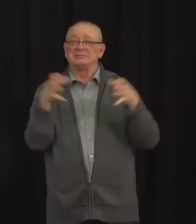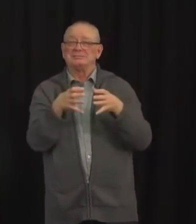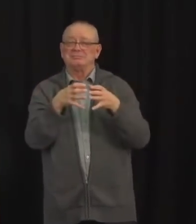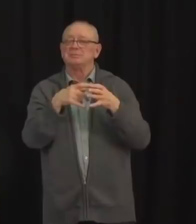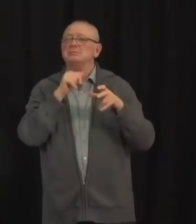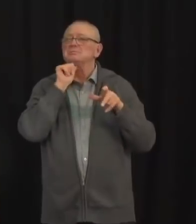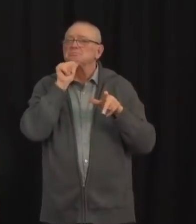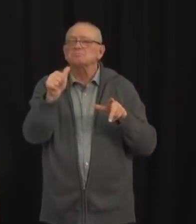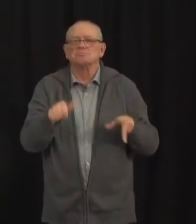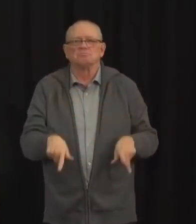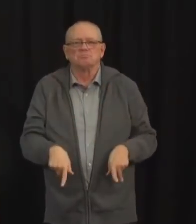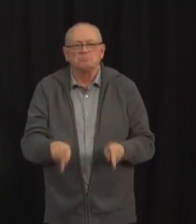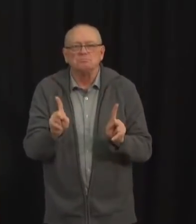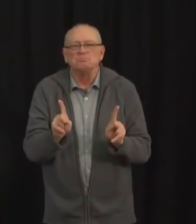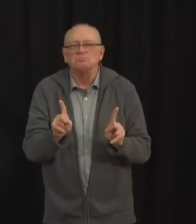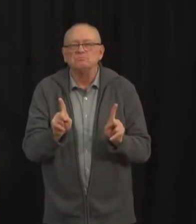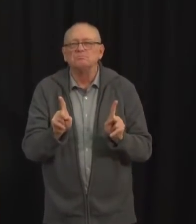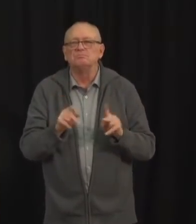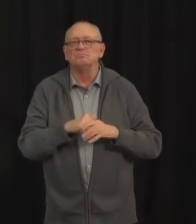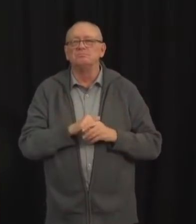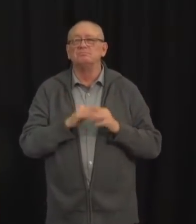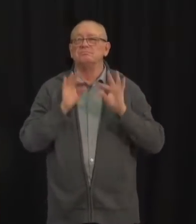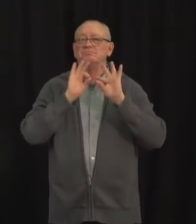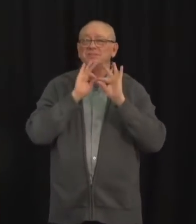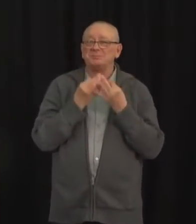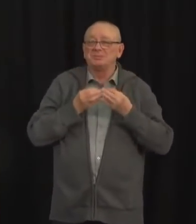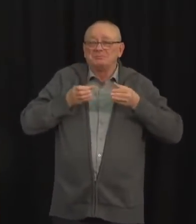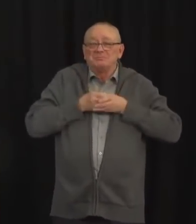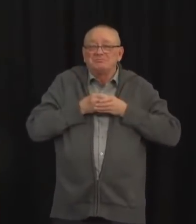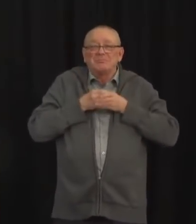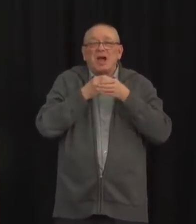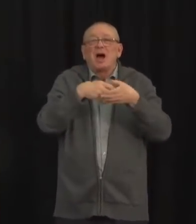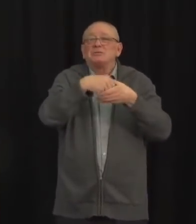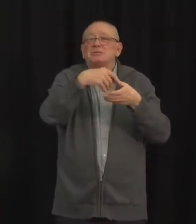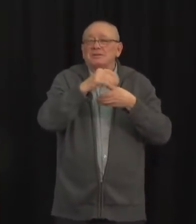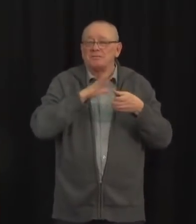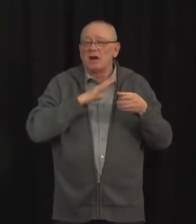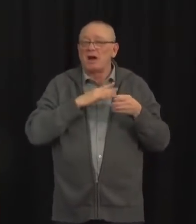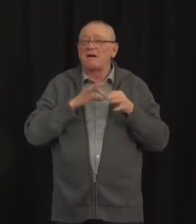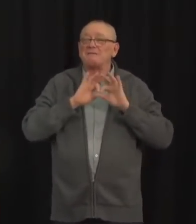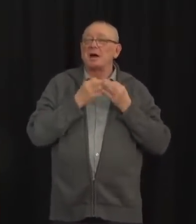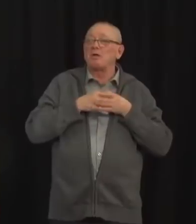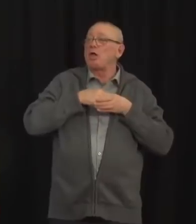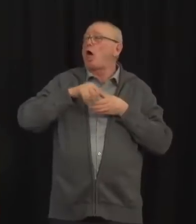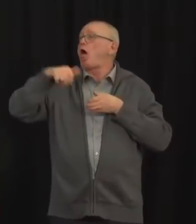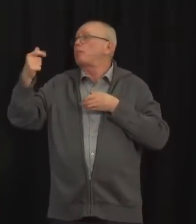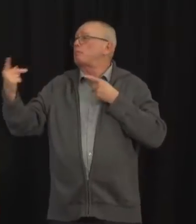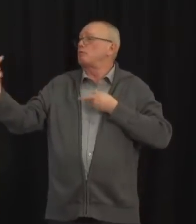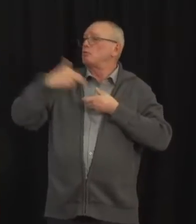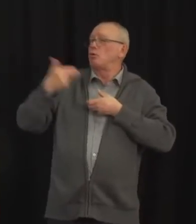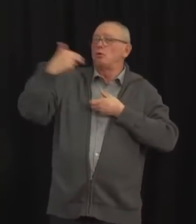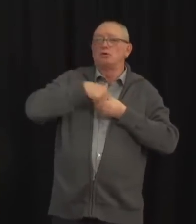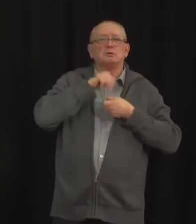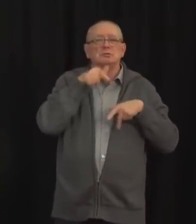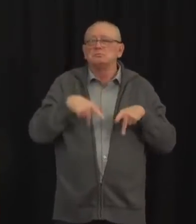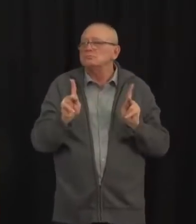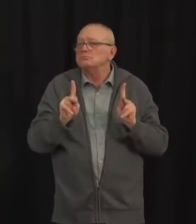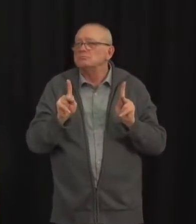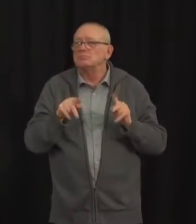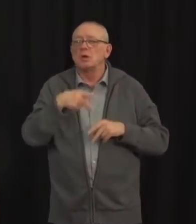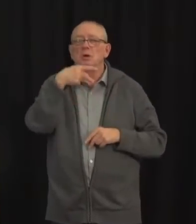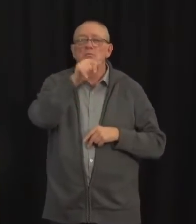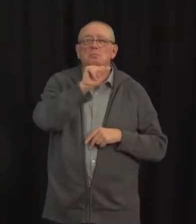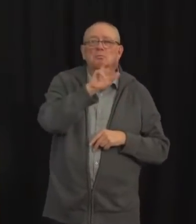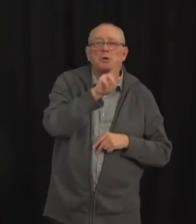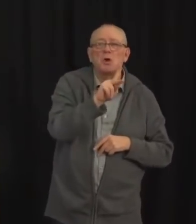park or around a bonfire. We have not changed people's ability to participate in outdoor sports and